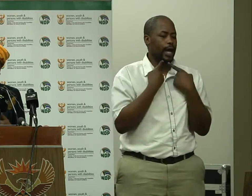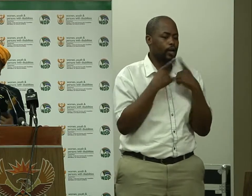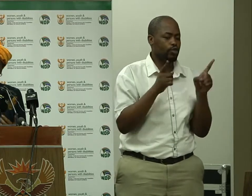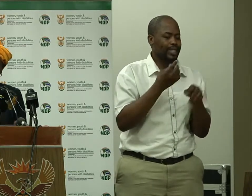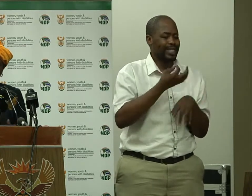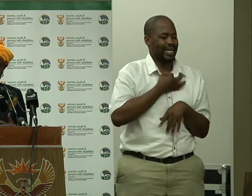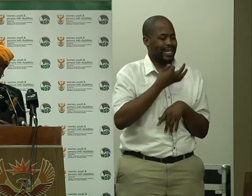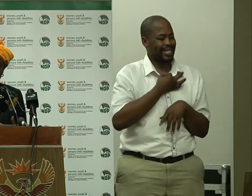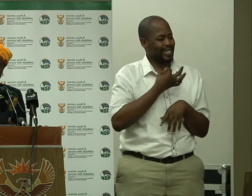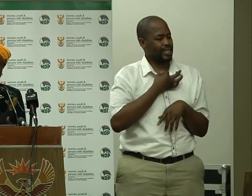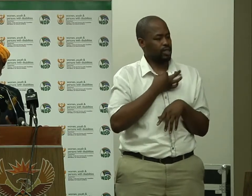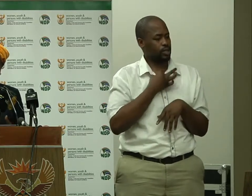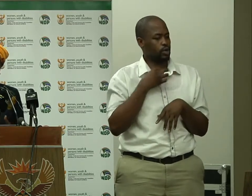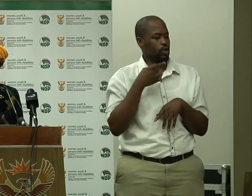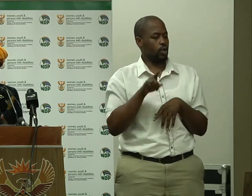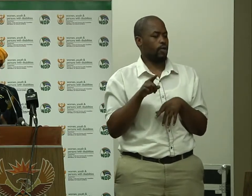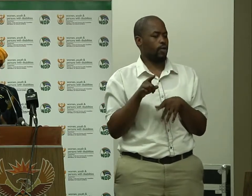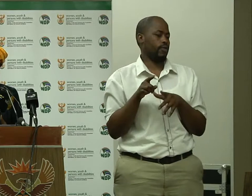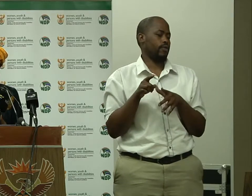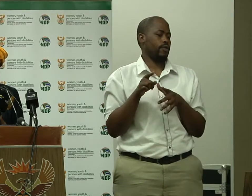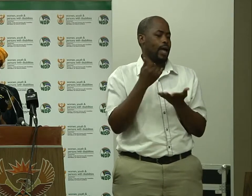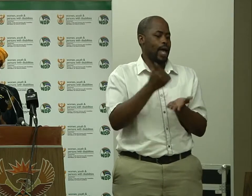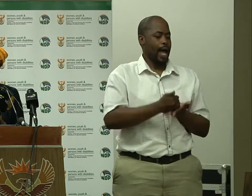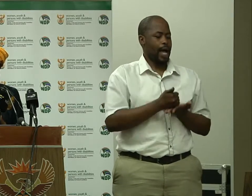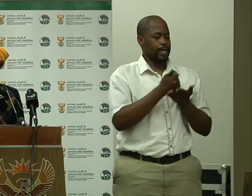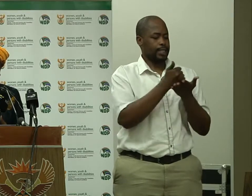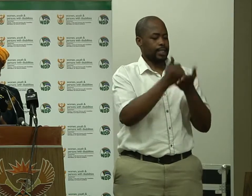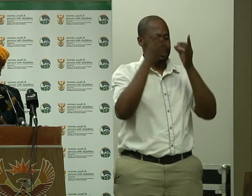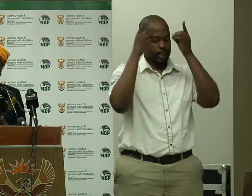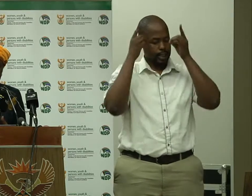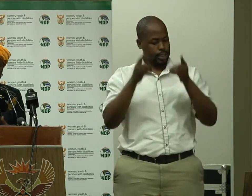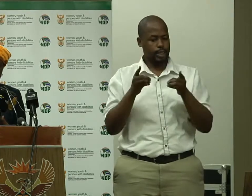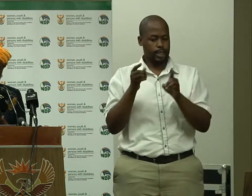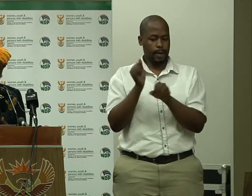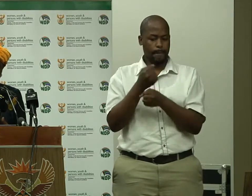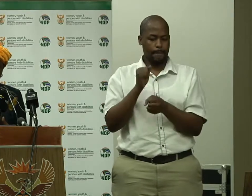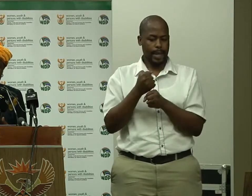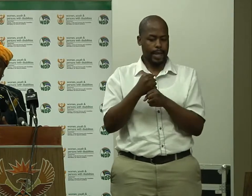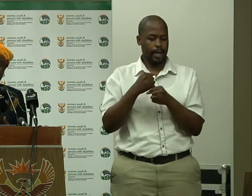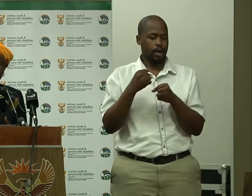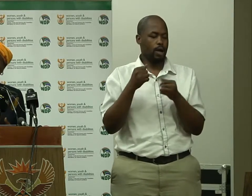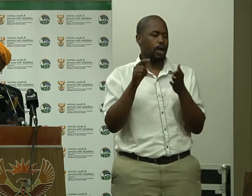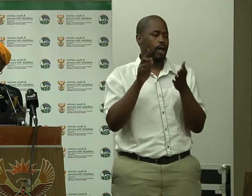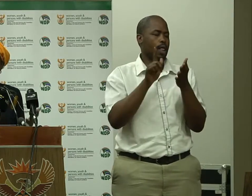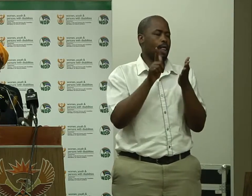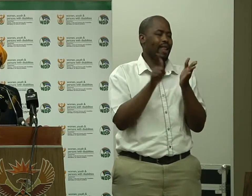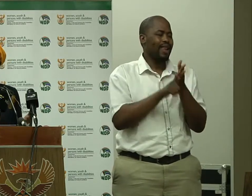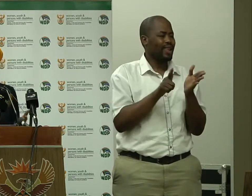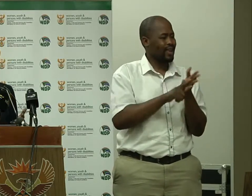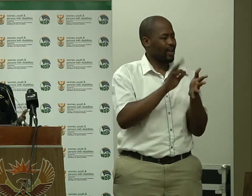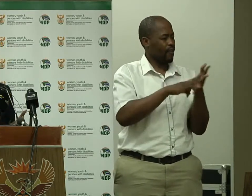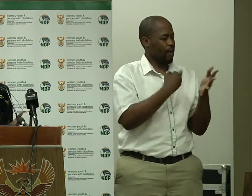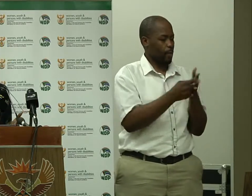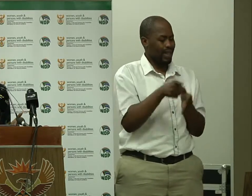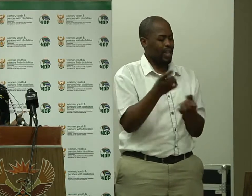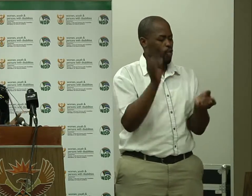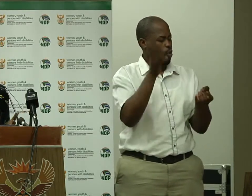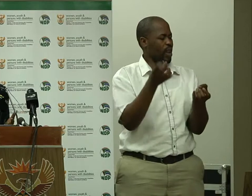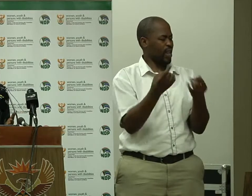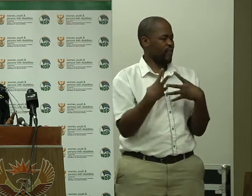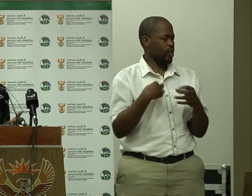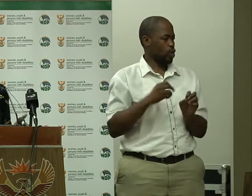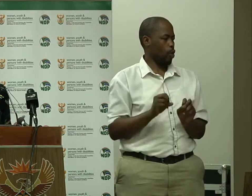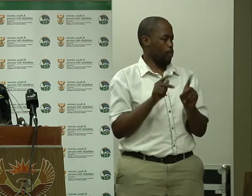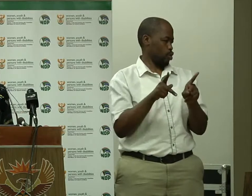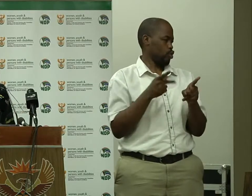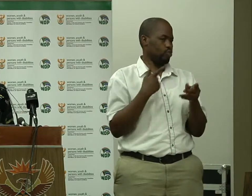compounded marginalization and assisted decision-making legal framework. It will give us the opportunity to go